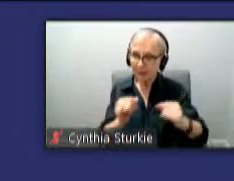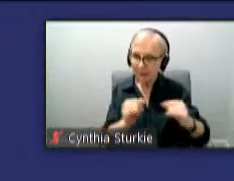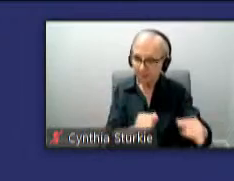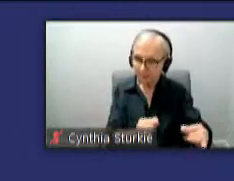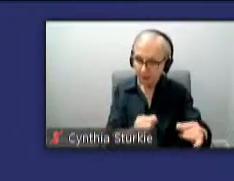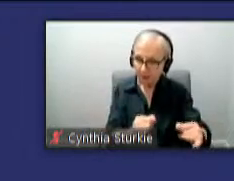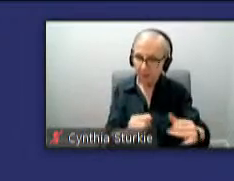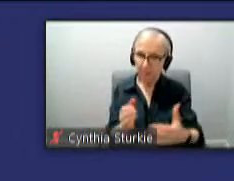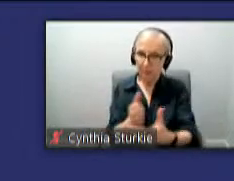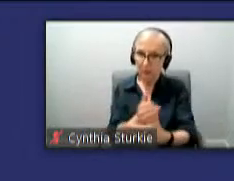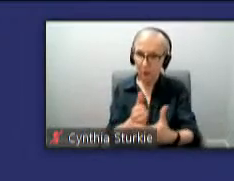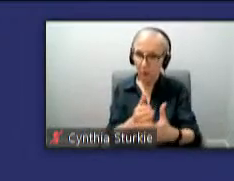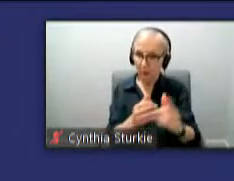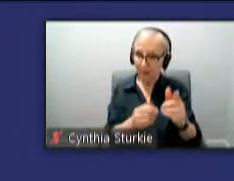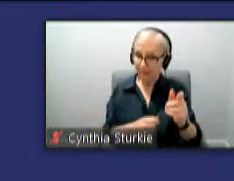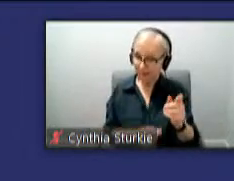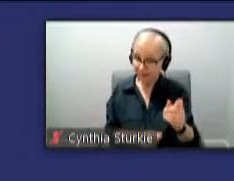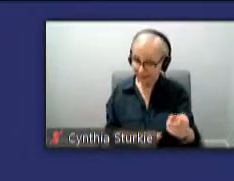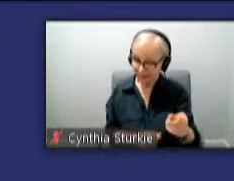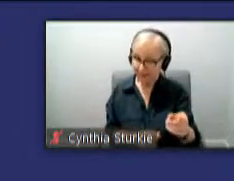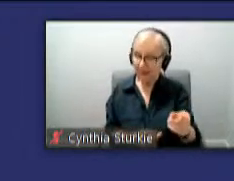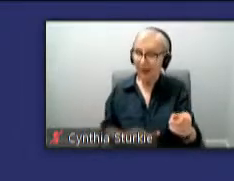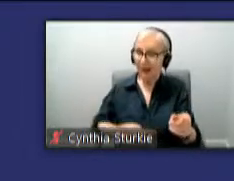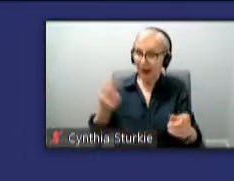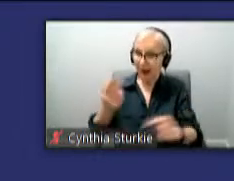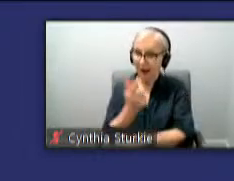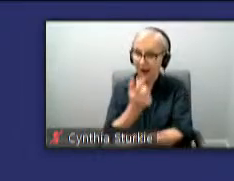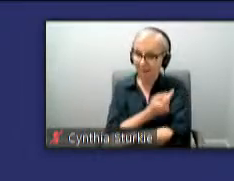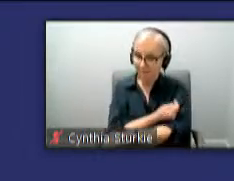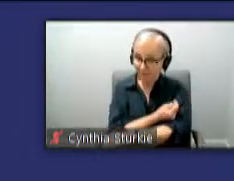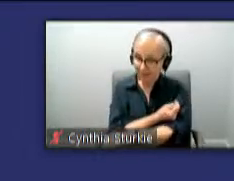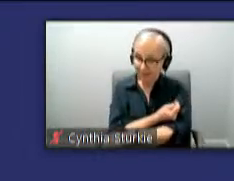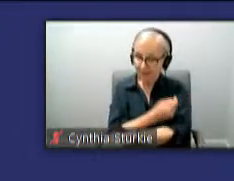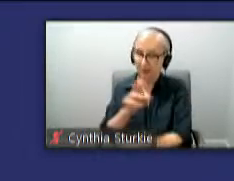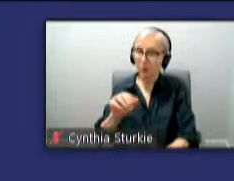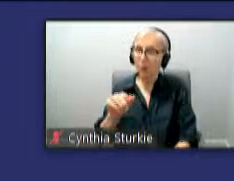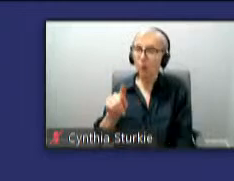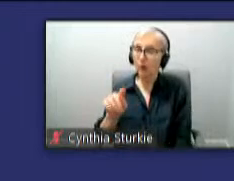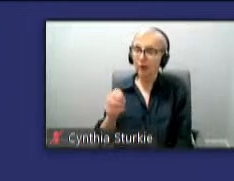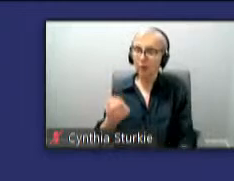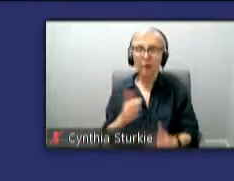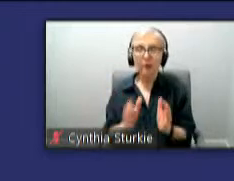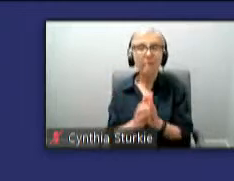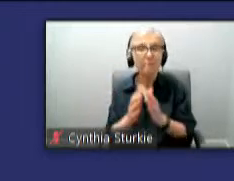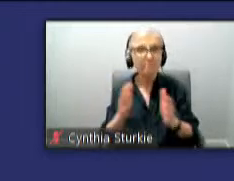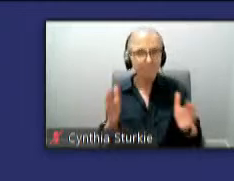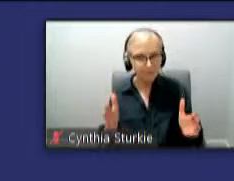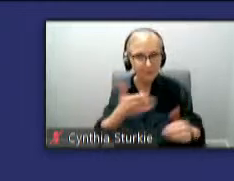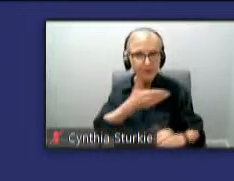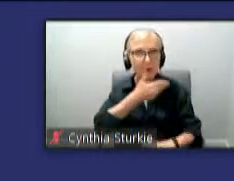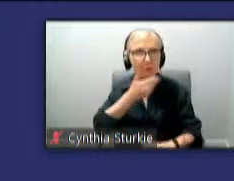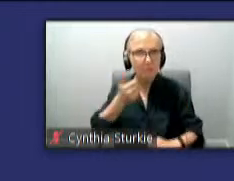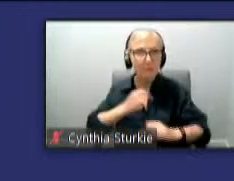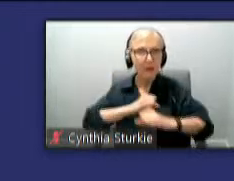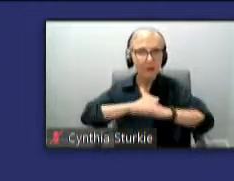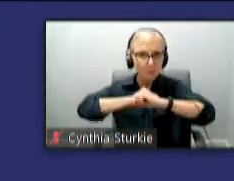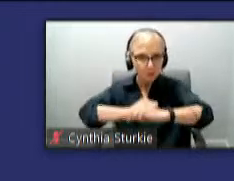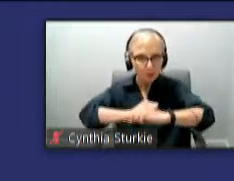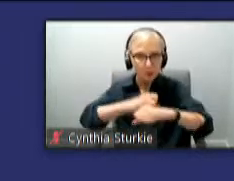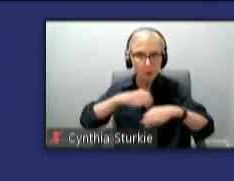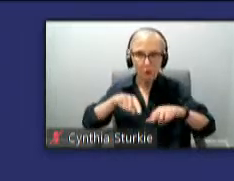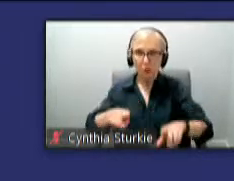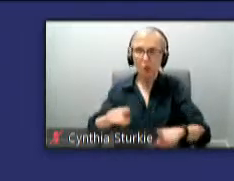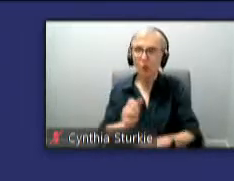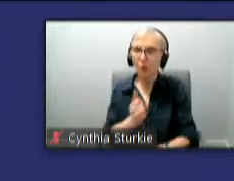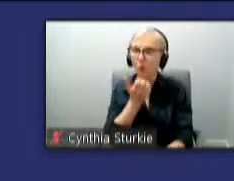between this and Colorado's relatively high vaccination rate, we know we should have much better protection heading into the warmer months and the end of